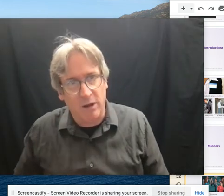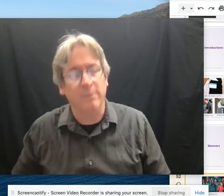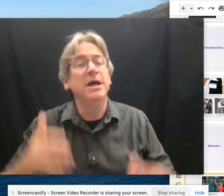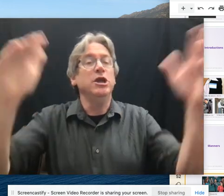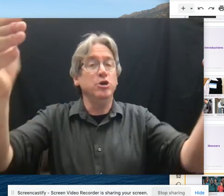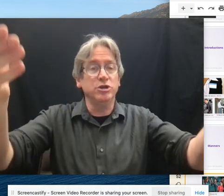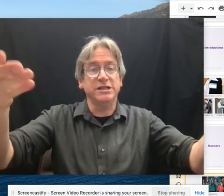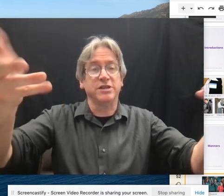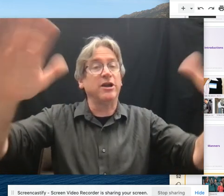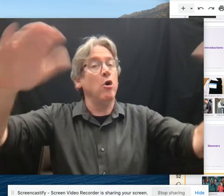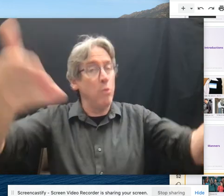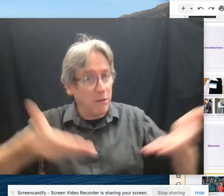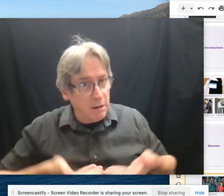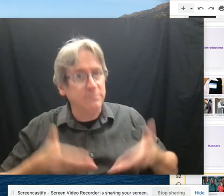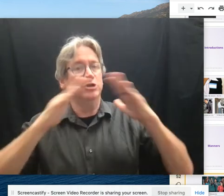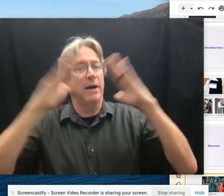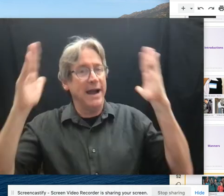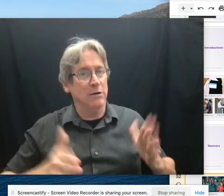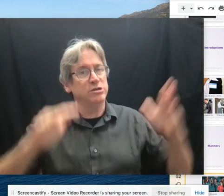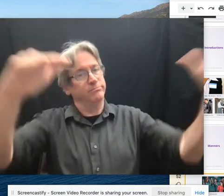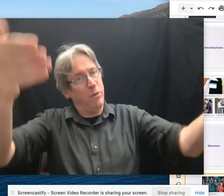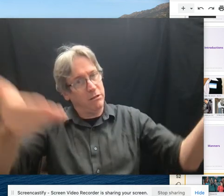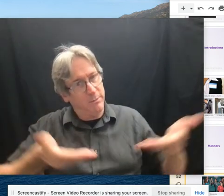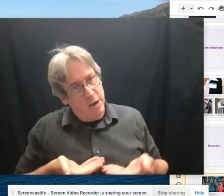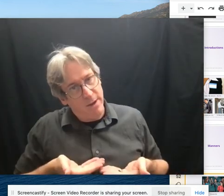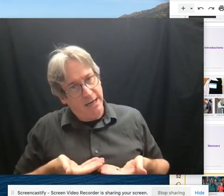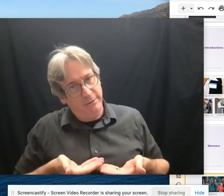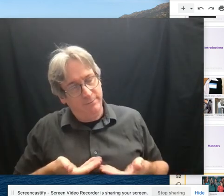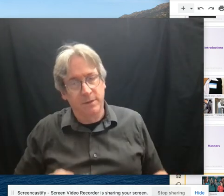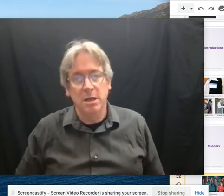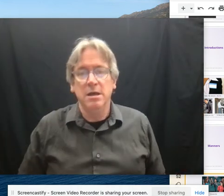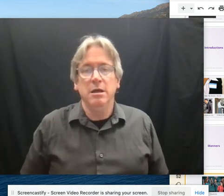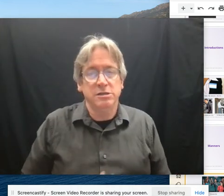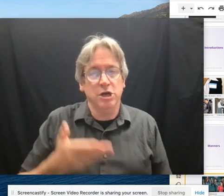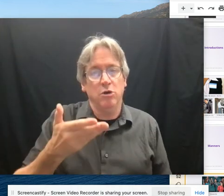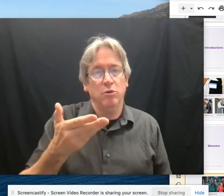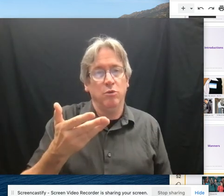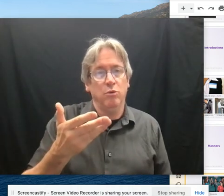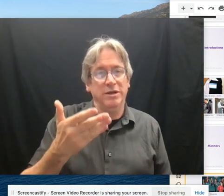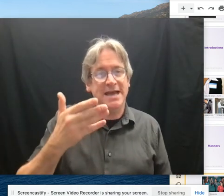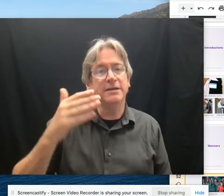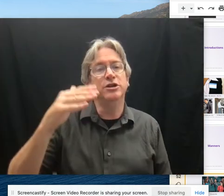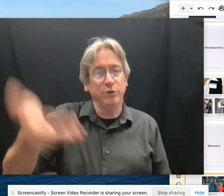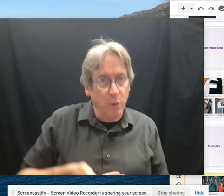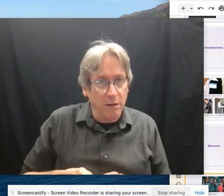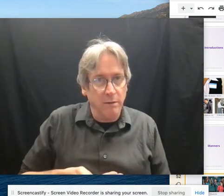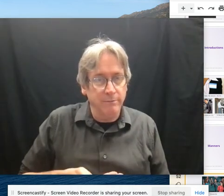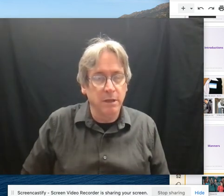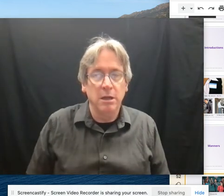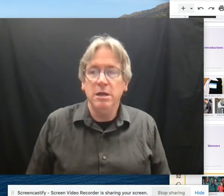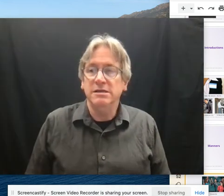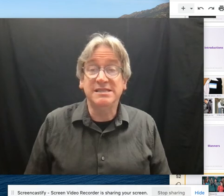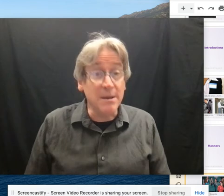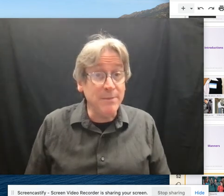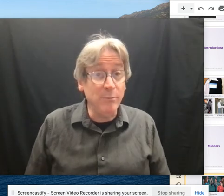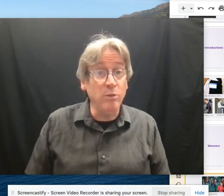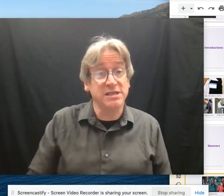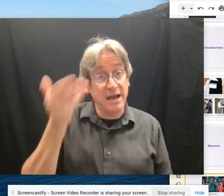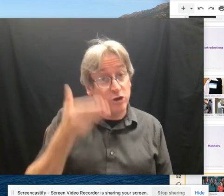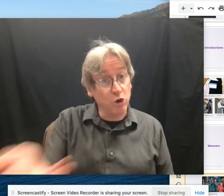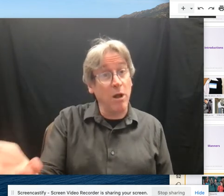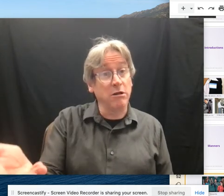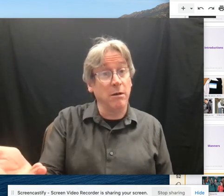sign for welcome. Usually it's like, oh, welcome to my house. Welcome, come on in. So we tend to do you're welcome. Some